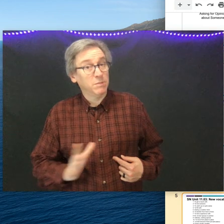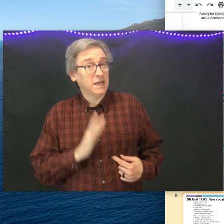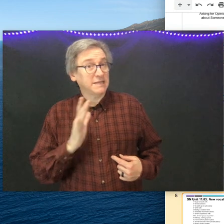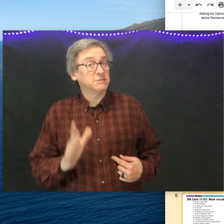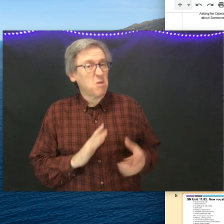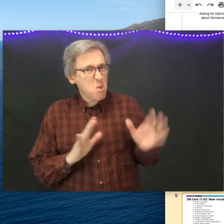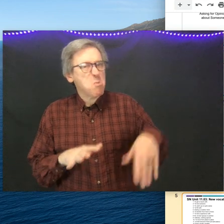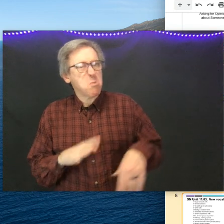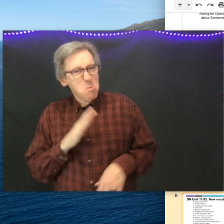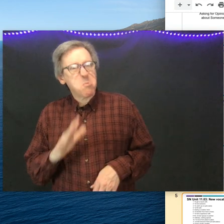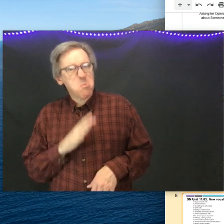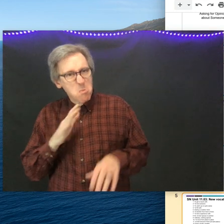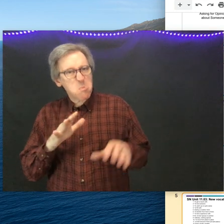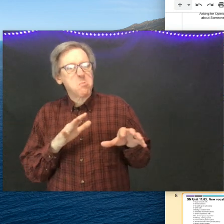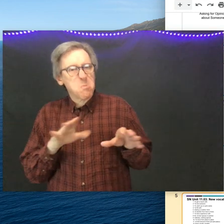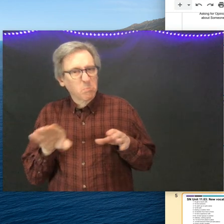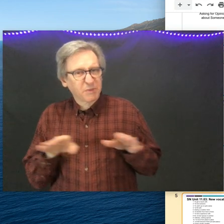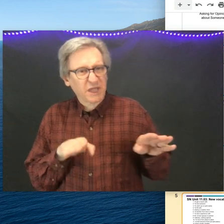Polite.